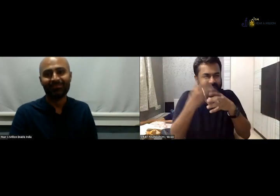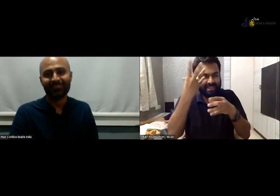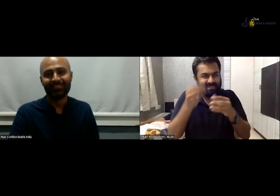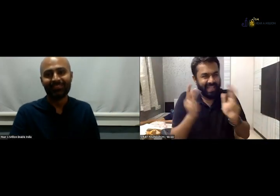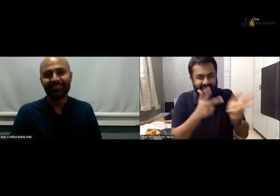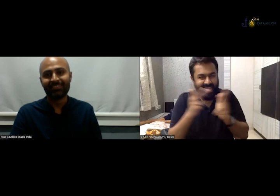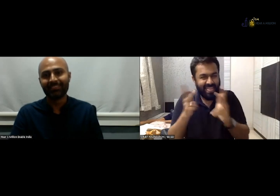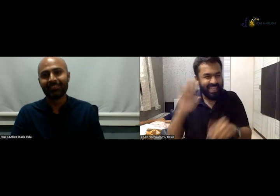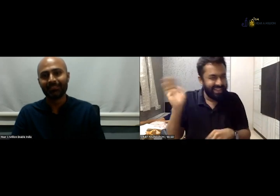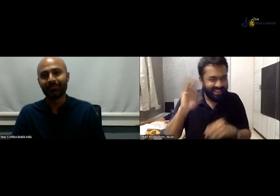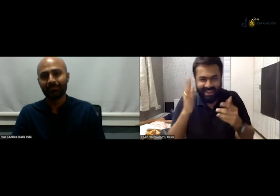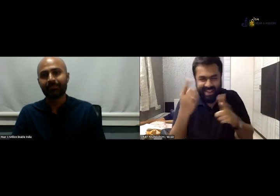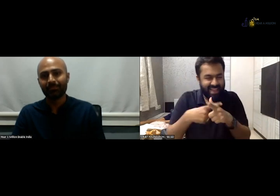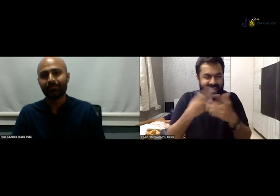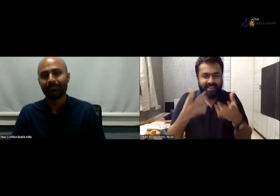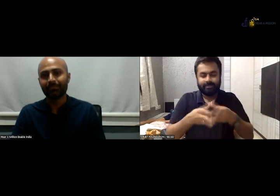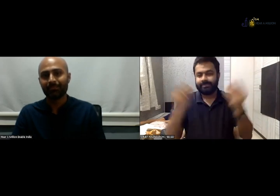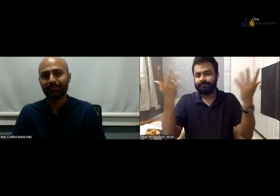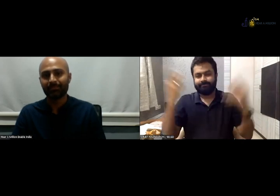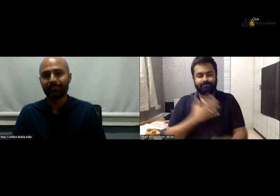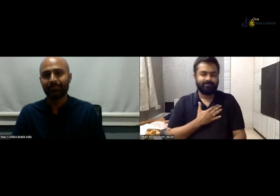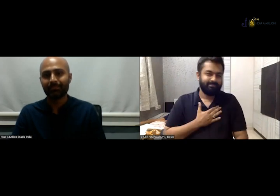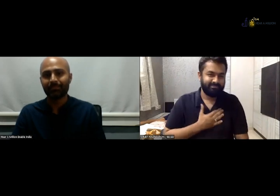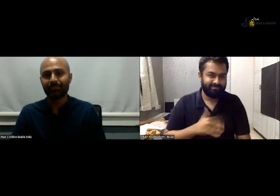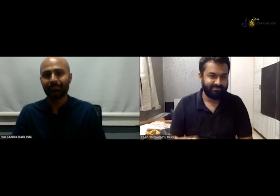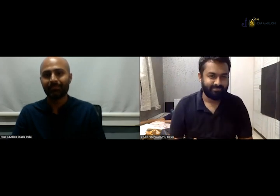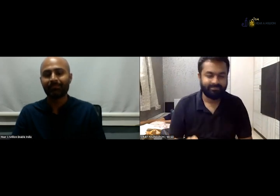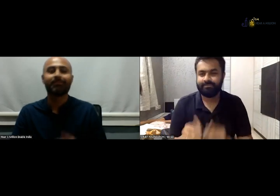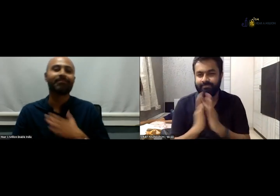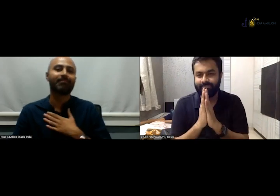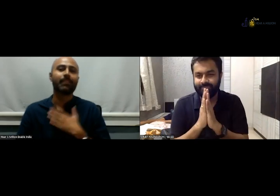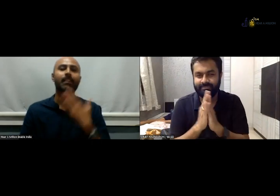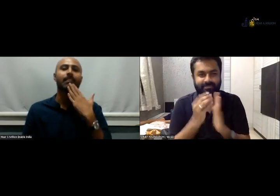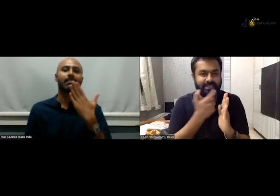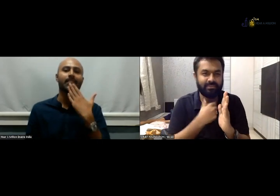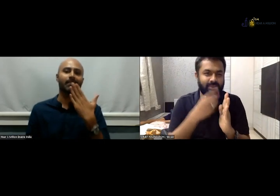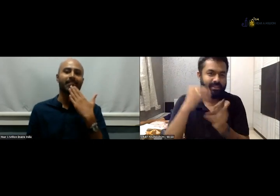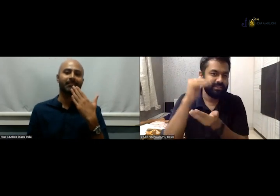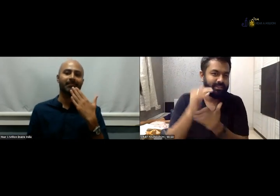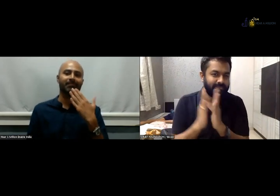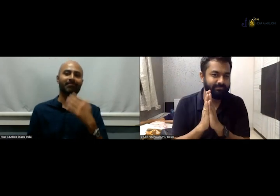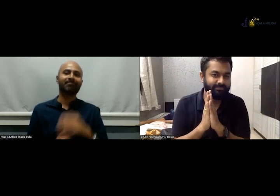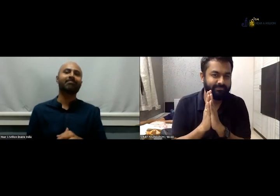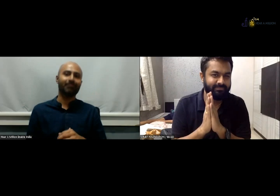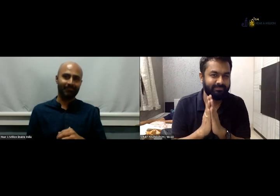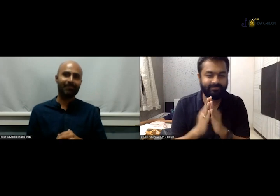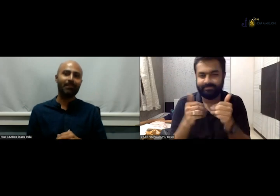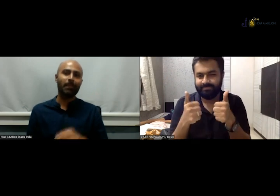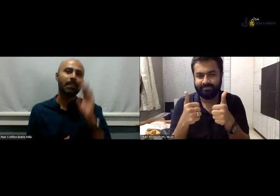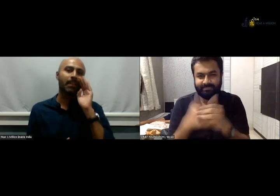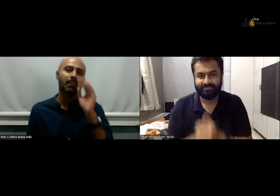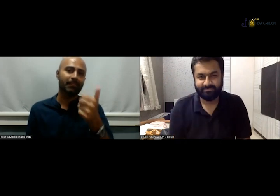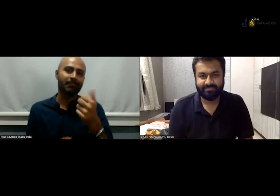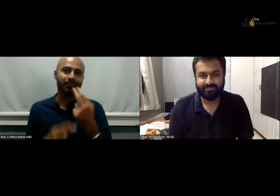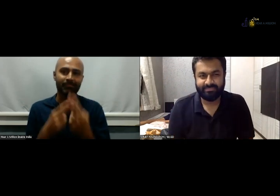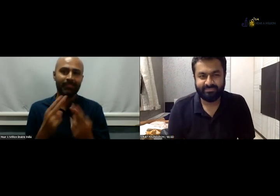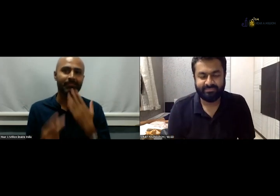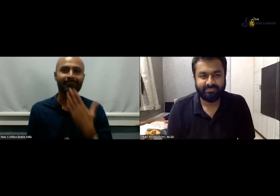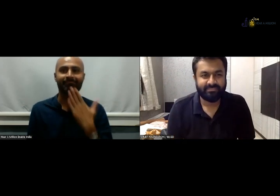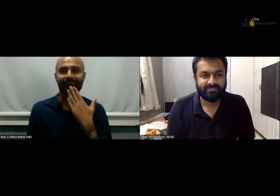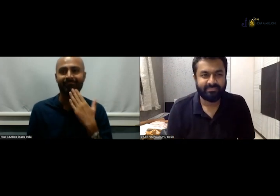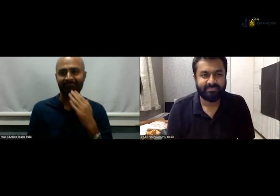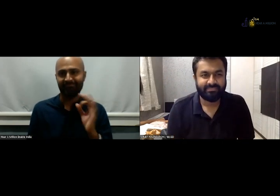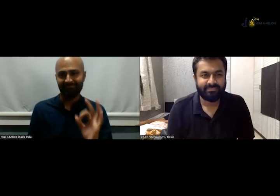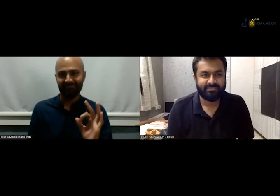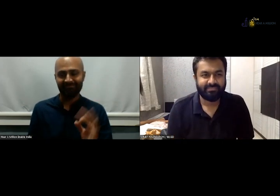So, she's so sweet, and we had a discussion at that time, but now we miss her. So I pay tributes to her